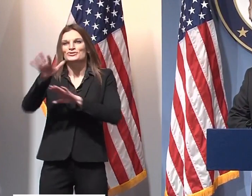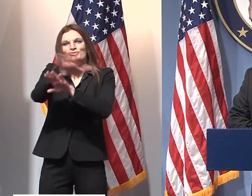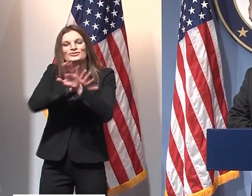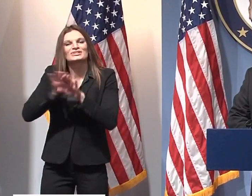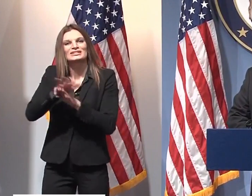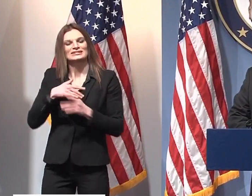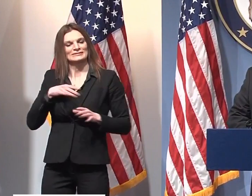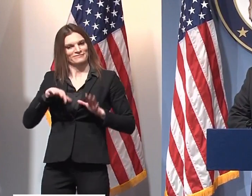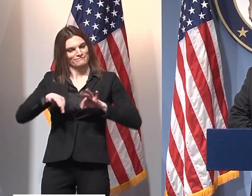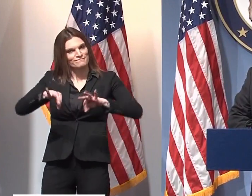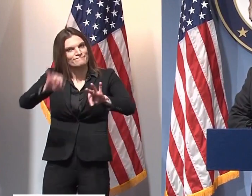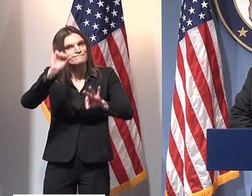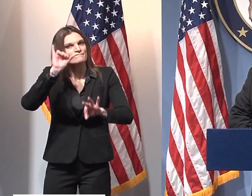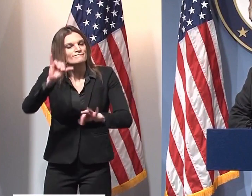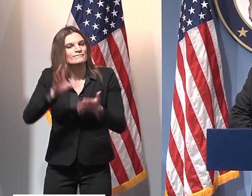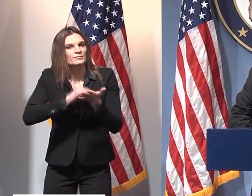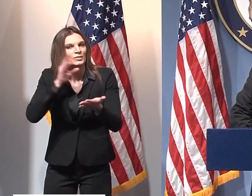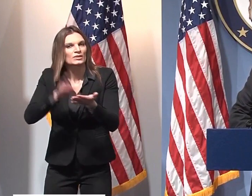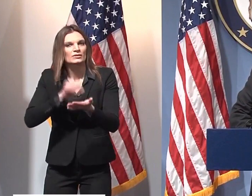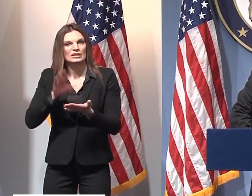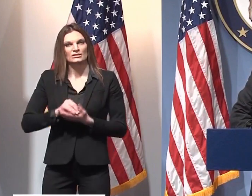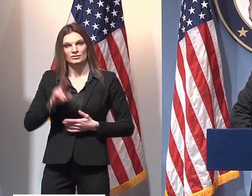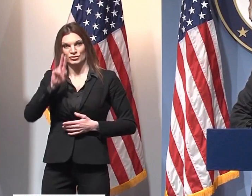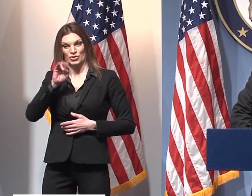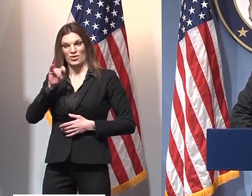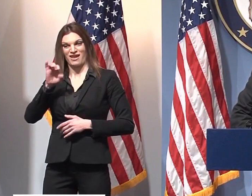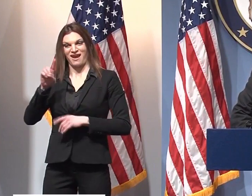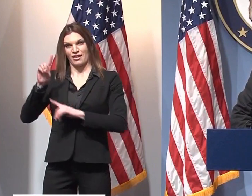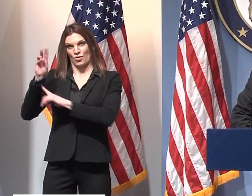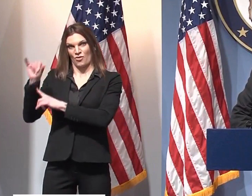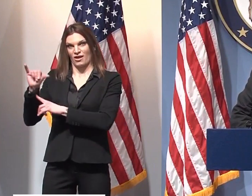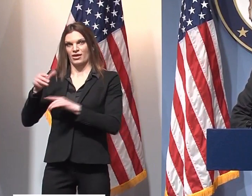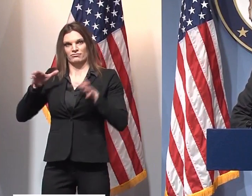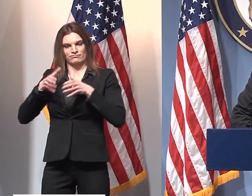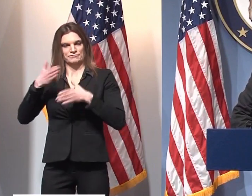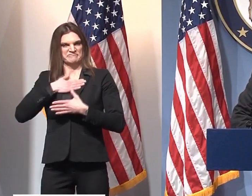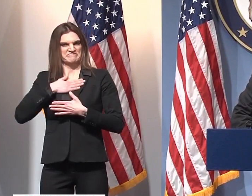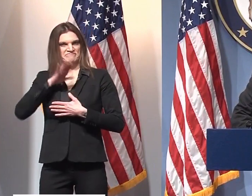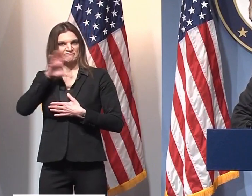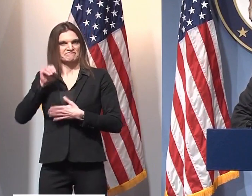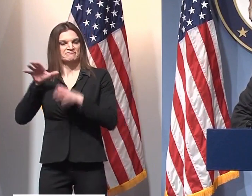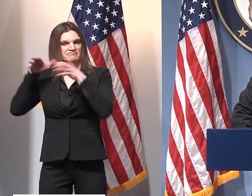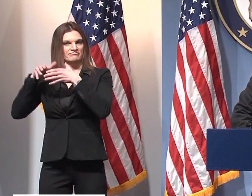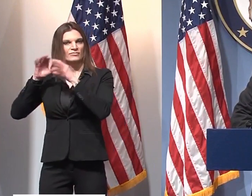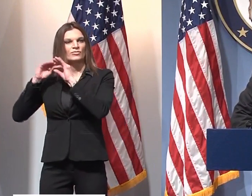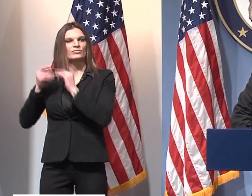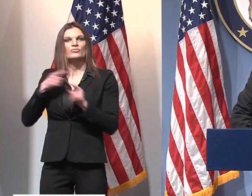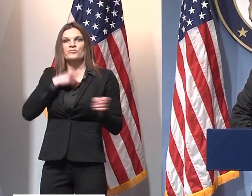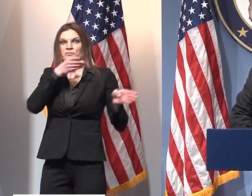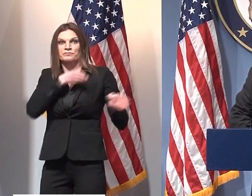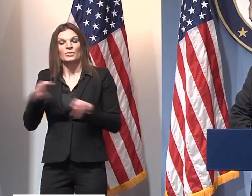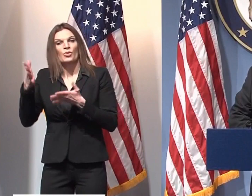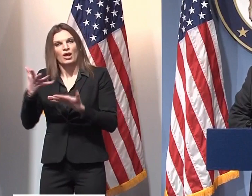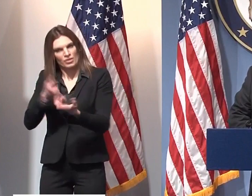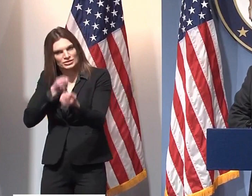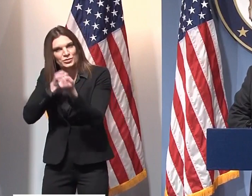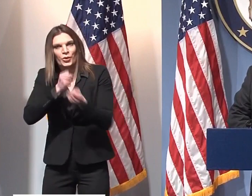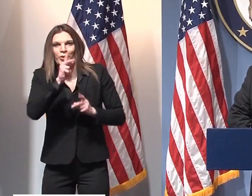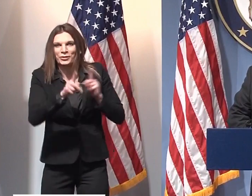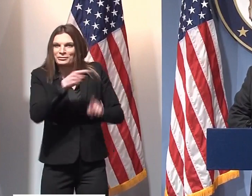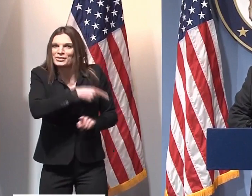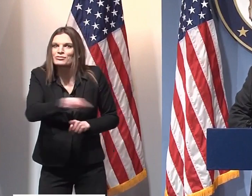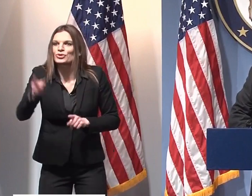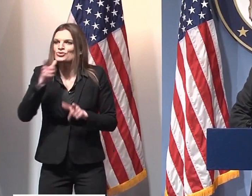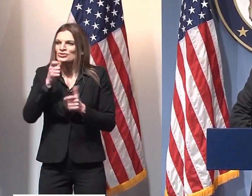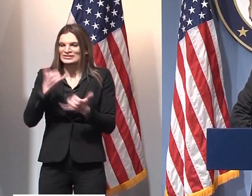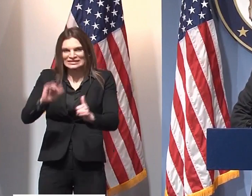before. United Ways are at work every day in communities across Michigan to improve conditions for ALICE. We